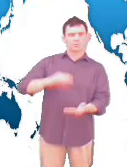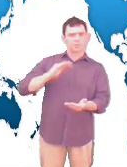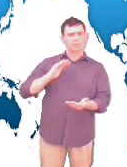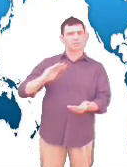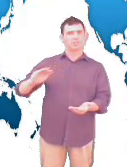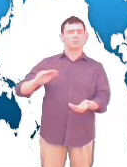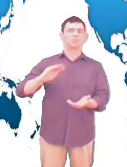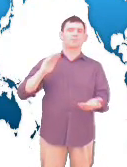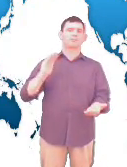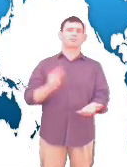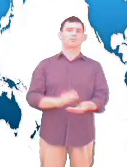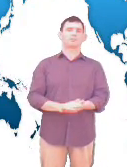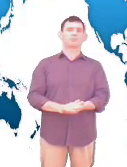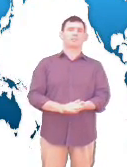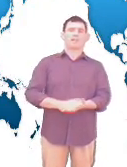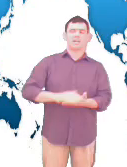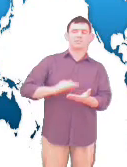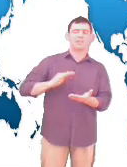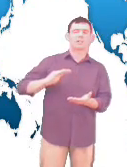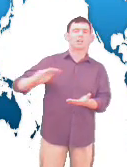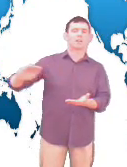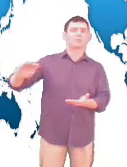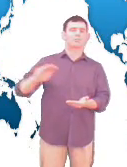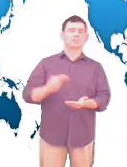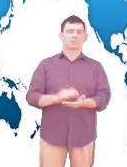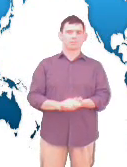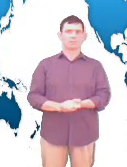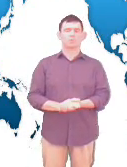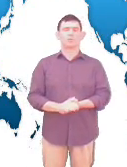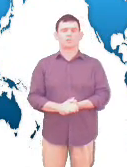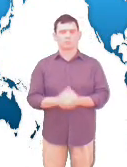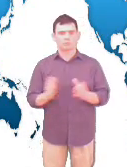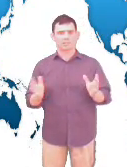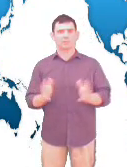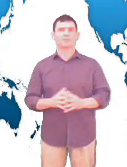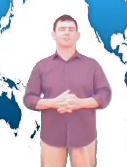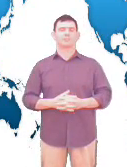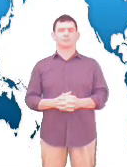Those excuses may reduce as you get closer to what you really want to do.